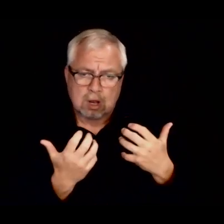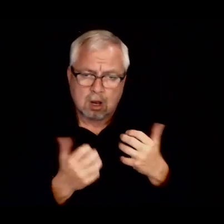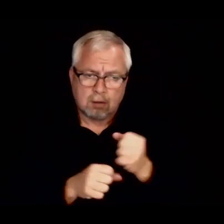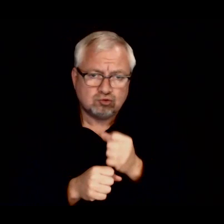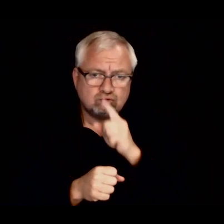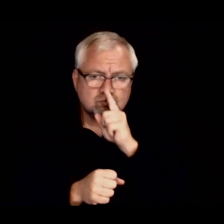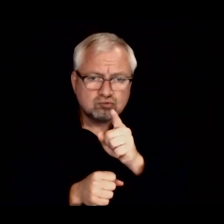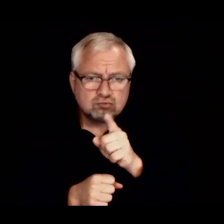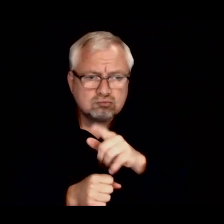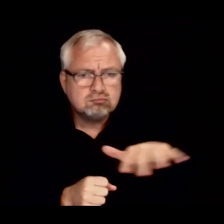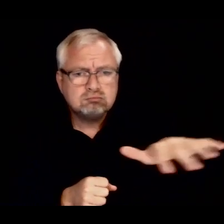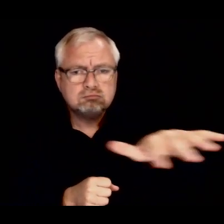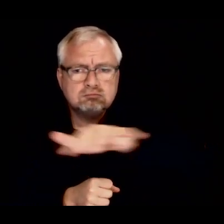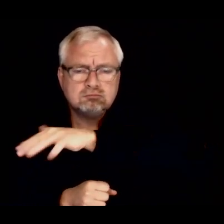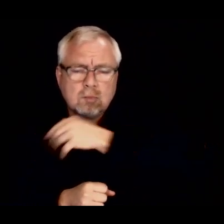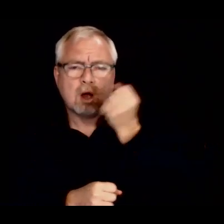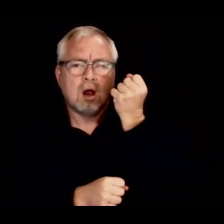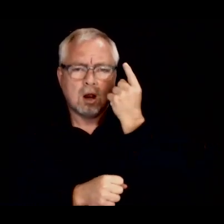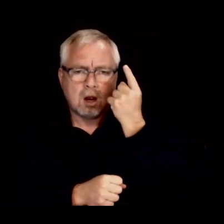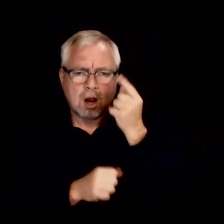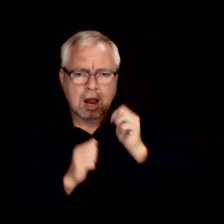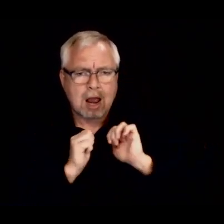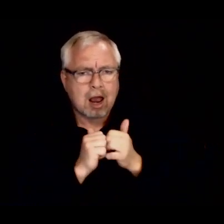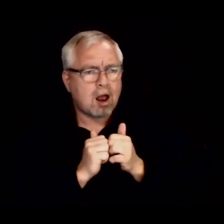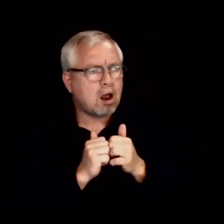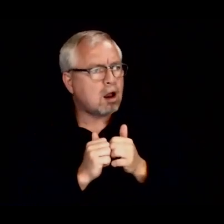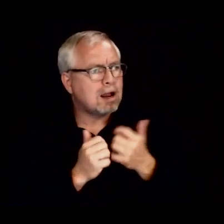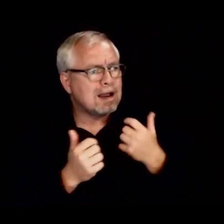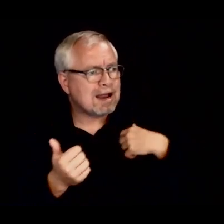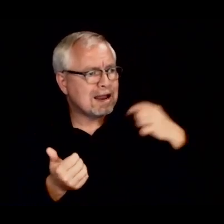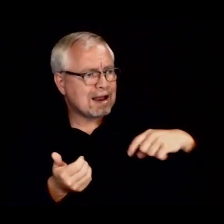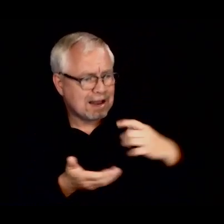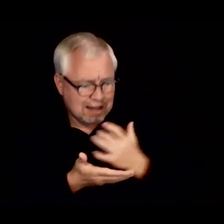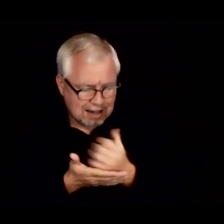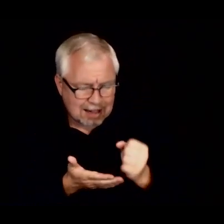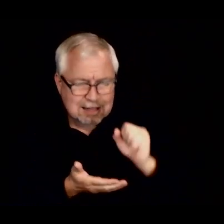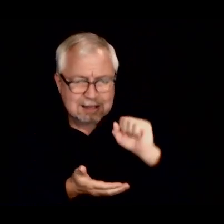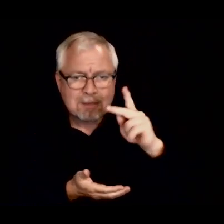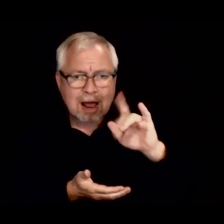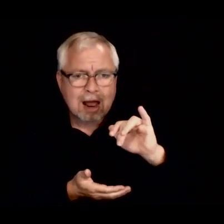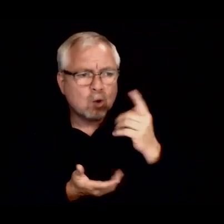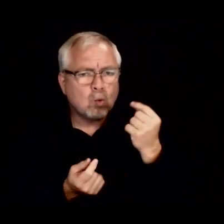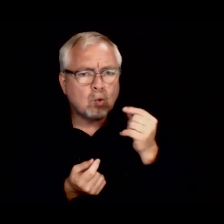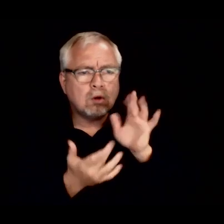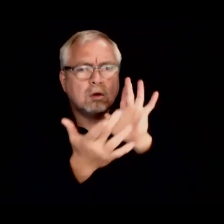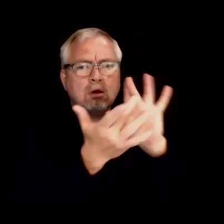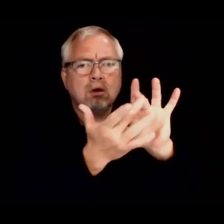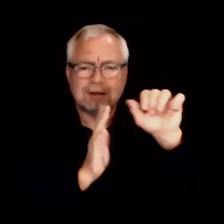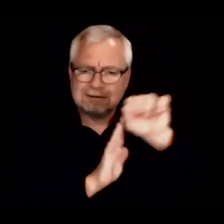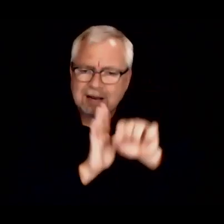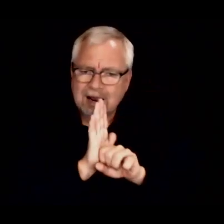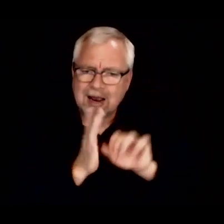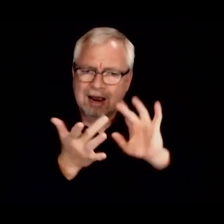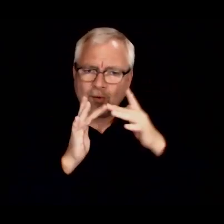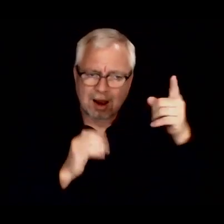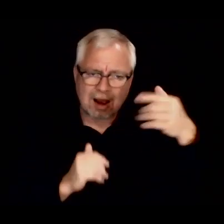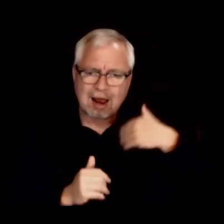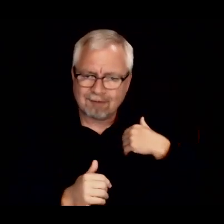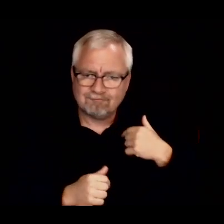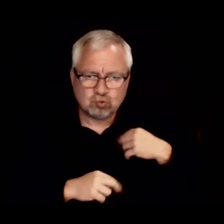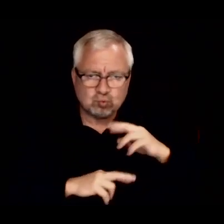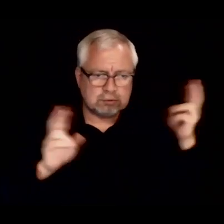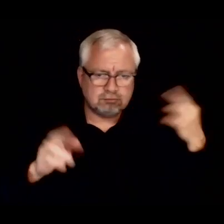additional supplies in the one case that you mentioned through the statewide network that exists. So we're